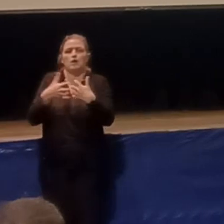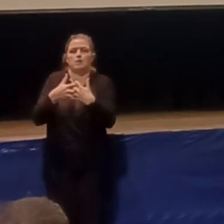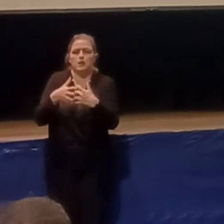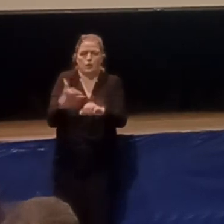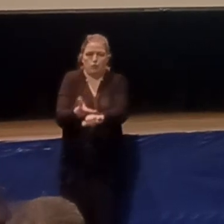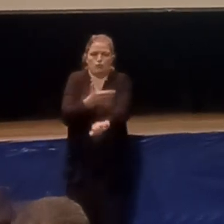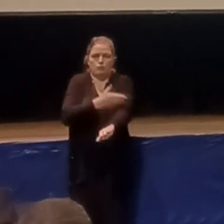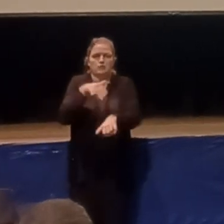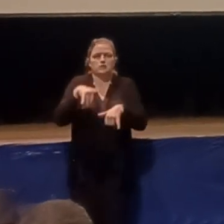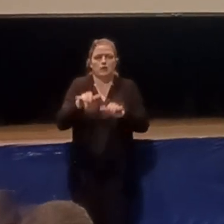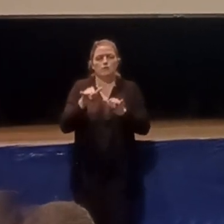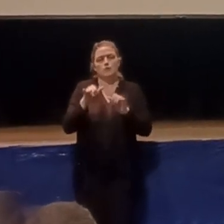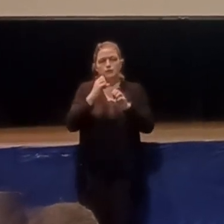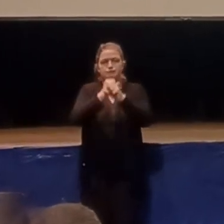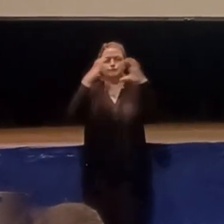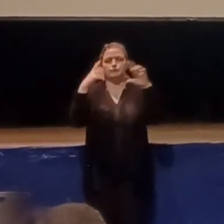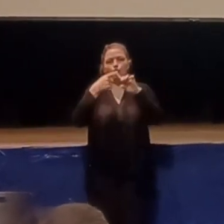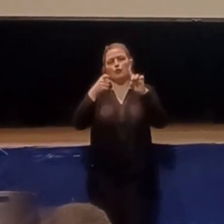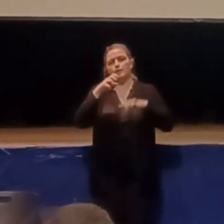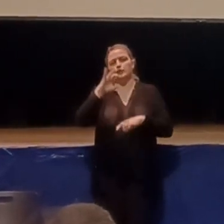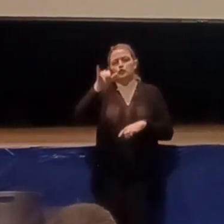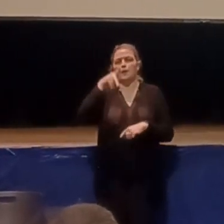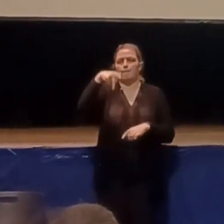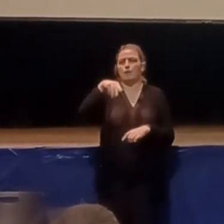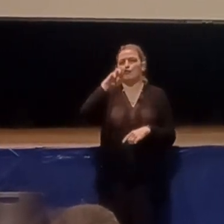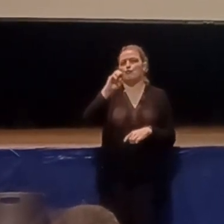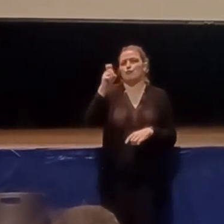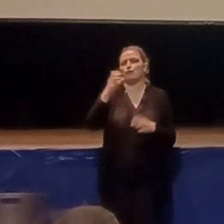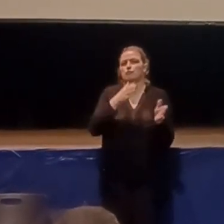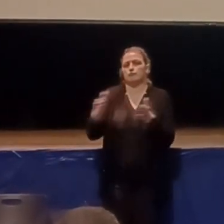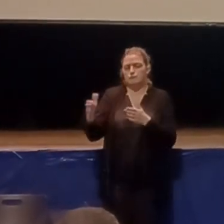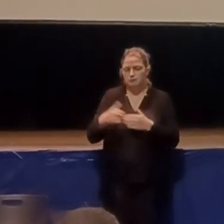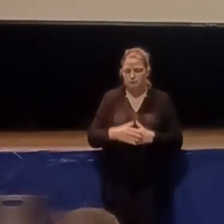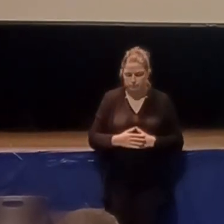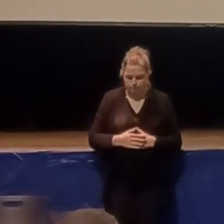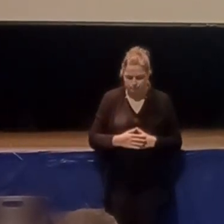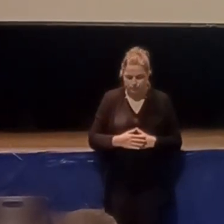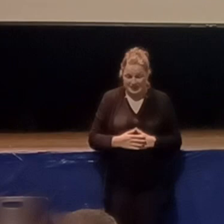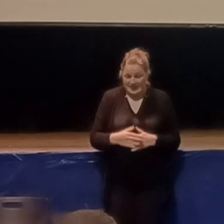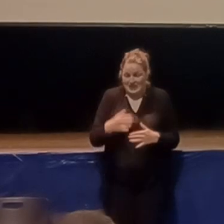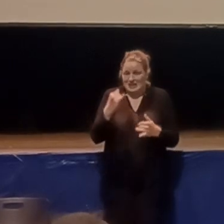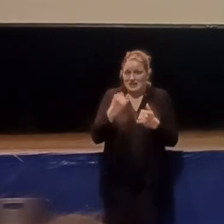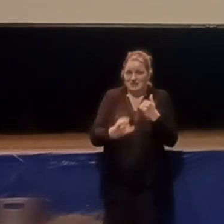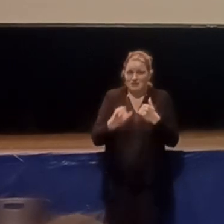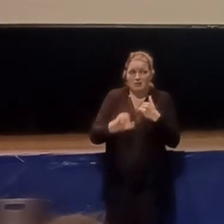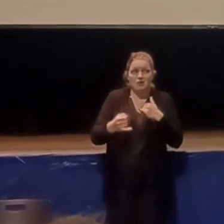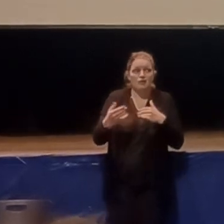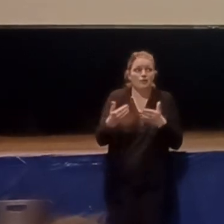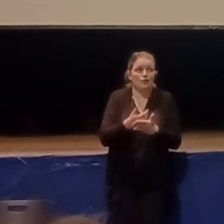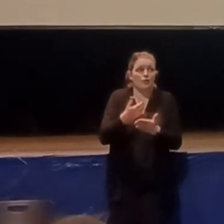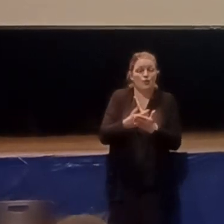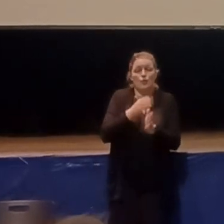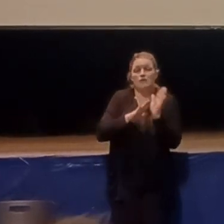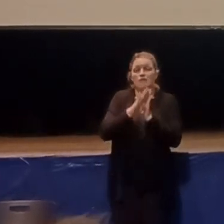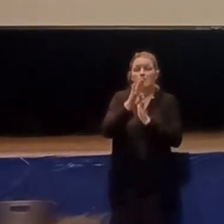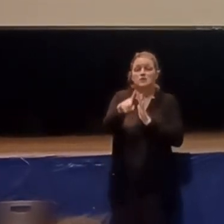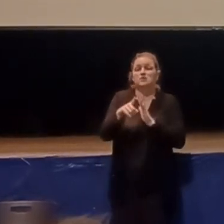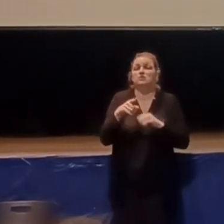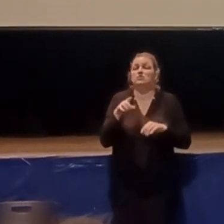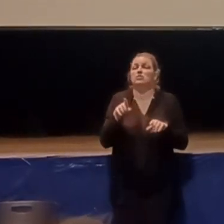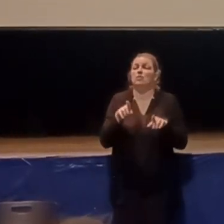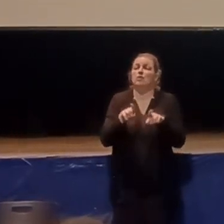had been envisioned as part of the JP Rocks plan. And then finally, a newer sort of development that we heard was that there was also a